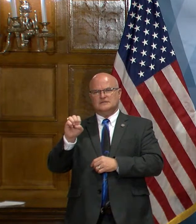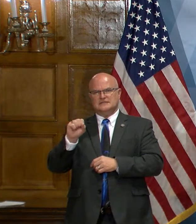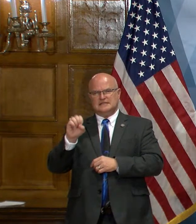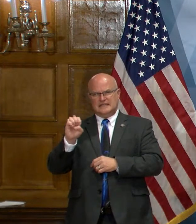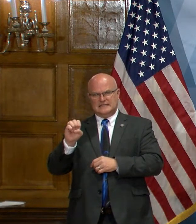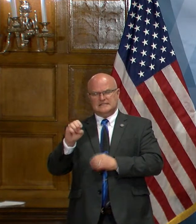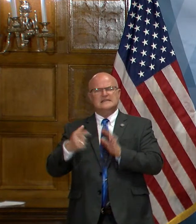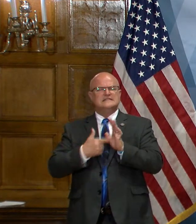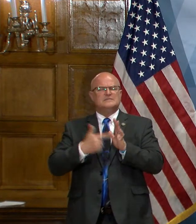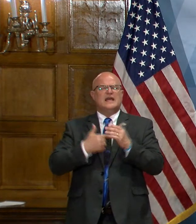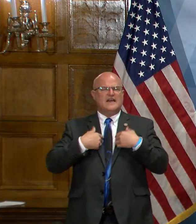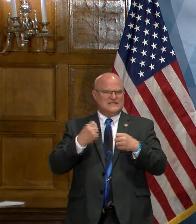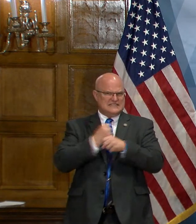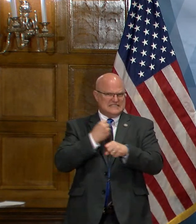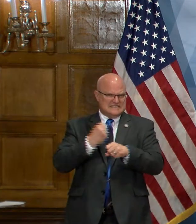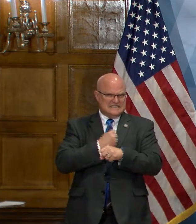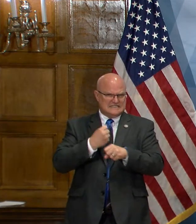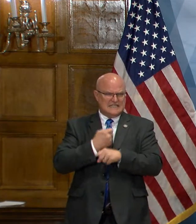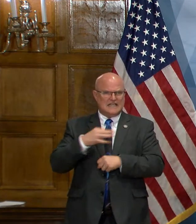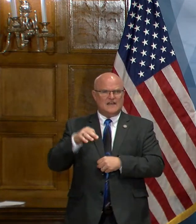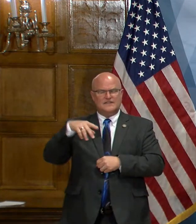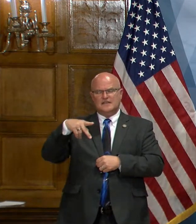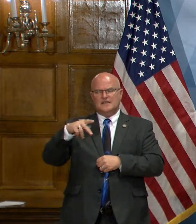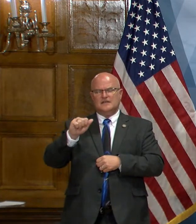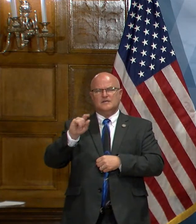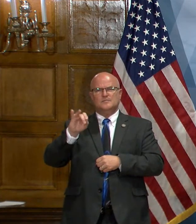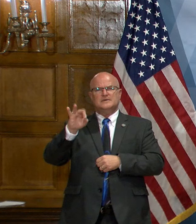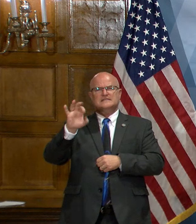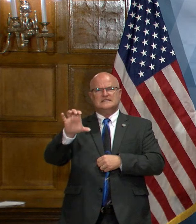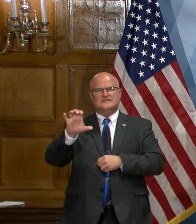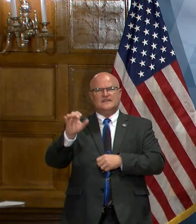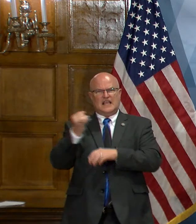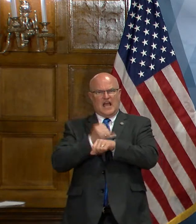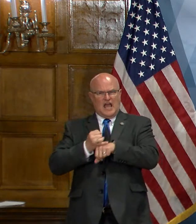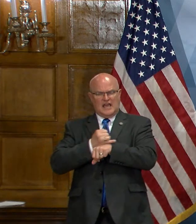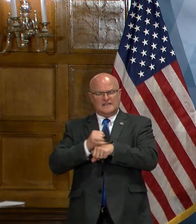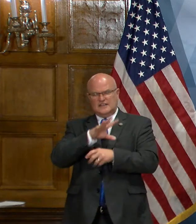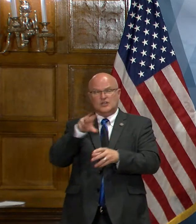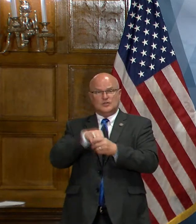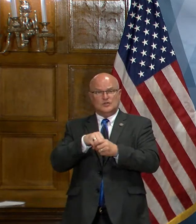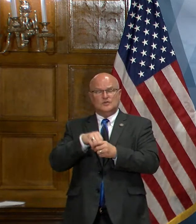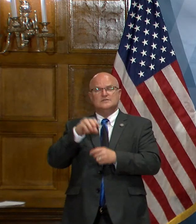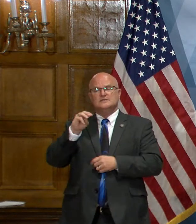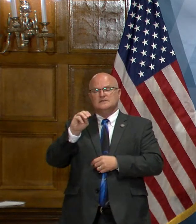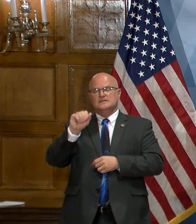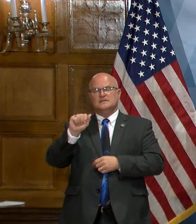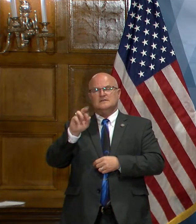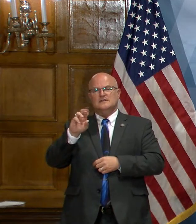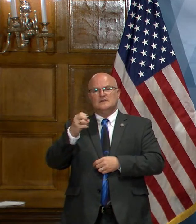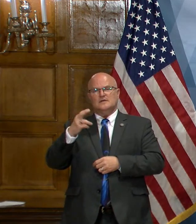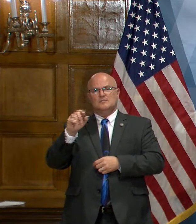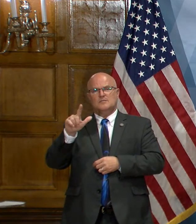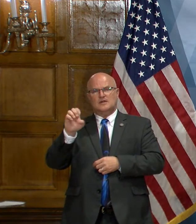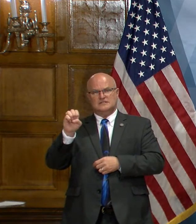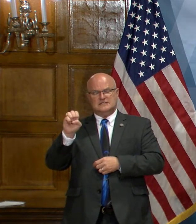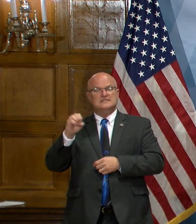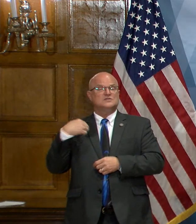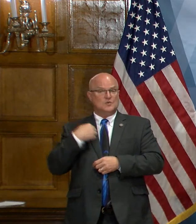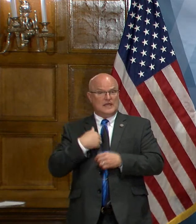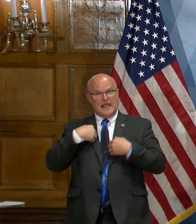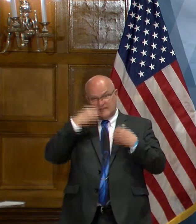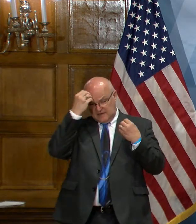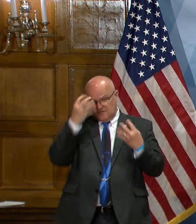sometimes we have the statistic of the Pacific Islanders, which includes the Marshallese. I did not present that today. We have